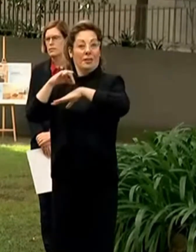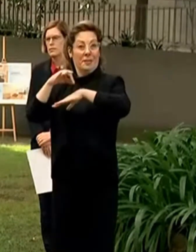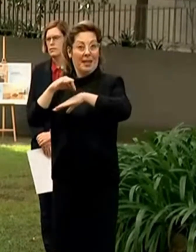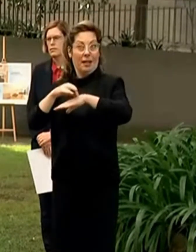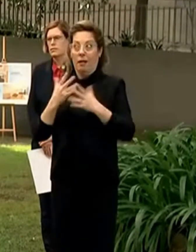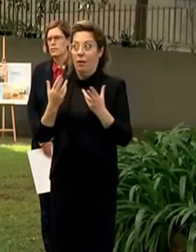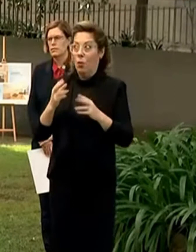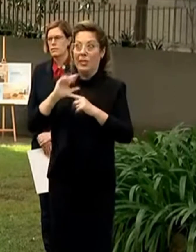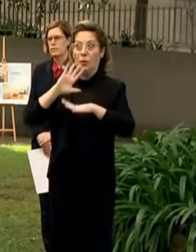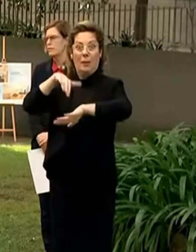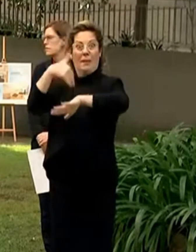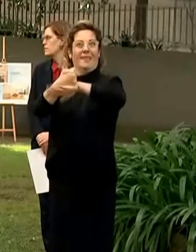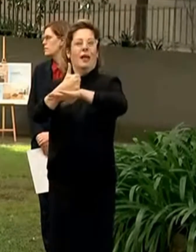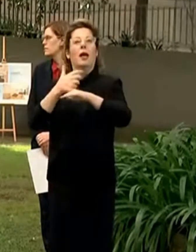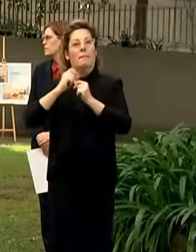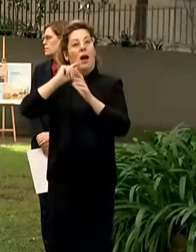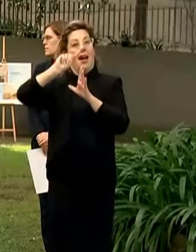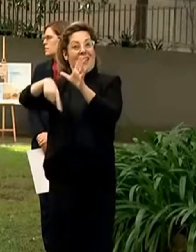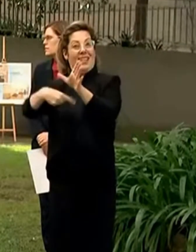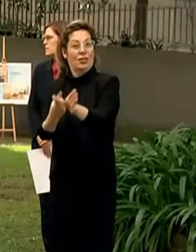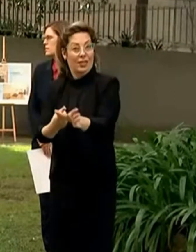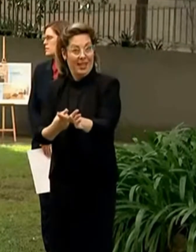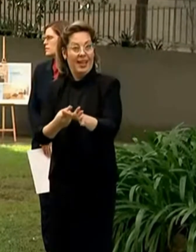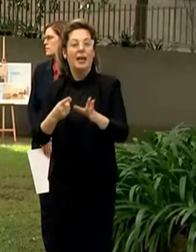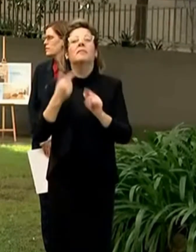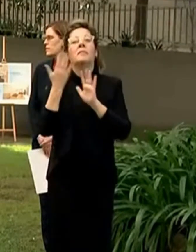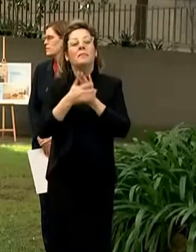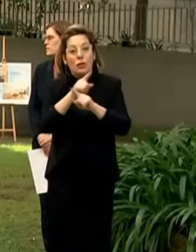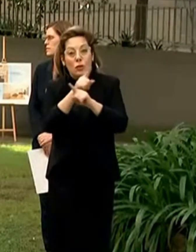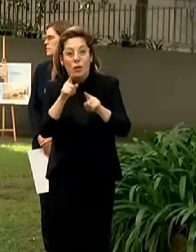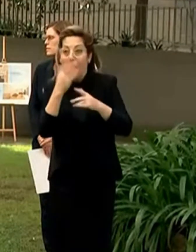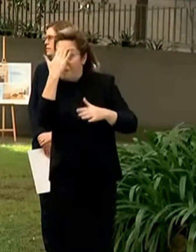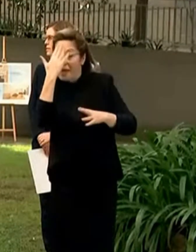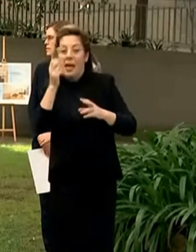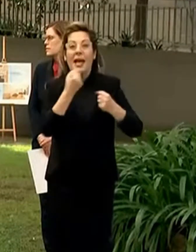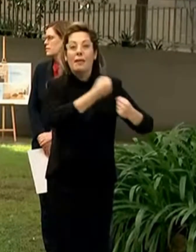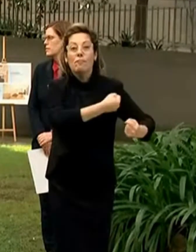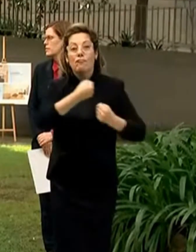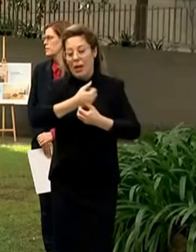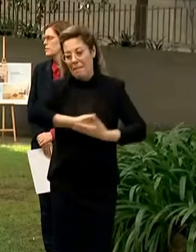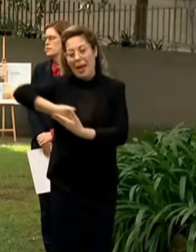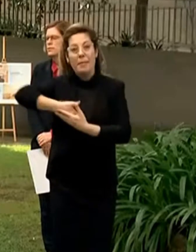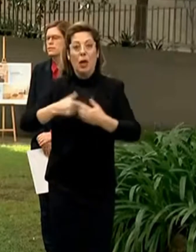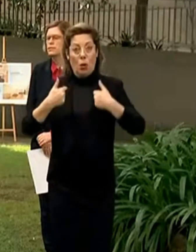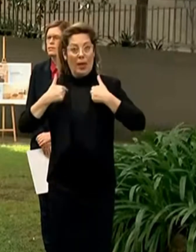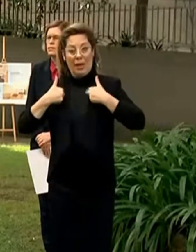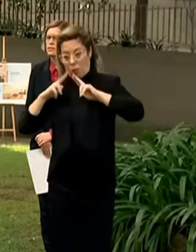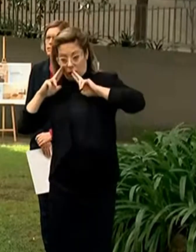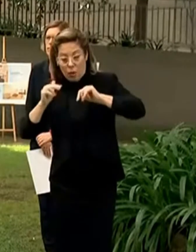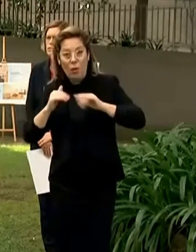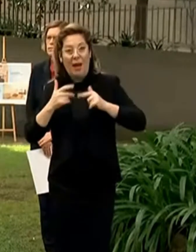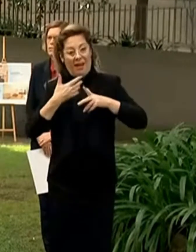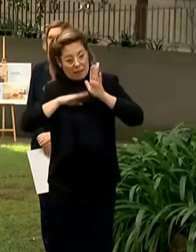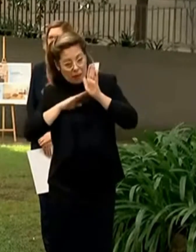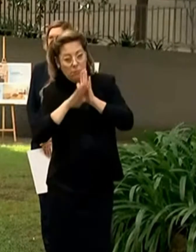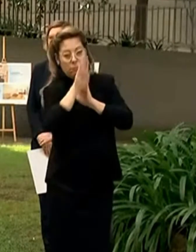running by the end of by next year, it means that you can come here with your baby and you can be treated. You can have access to the